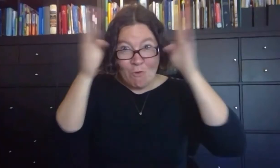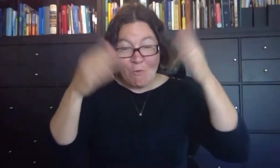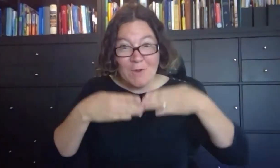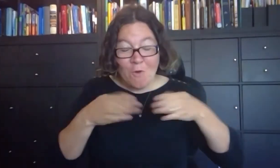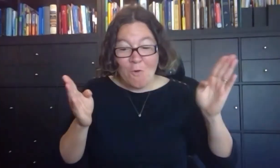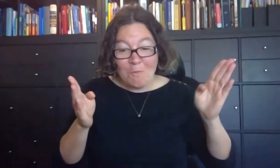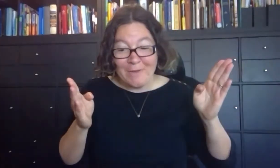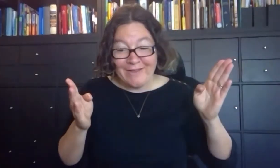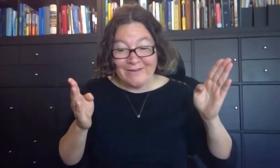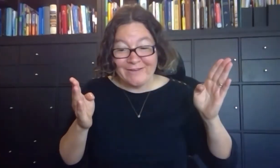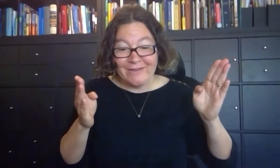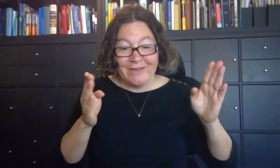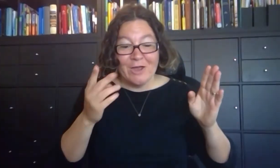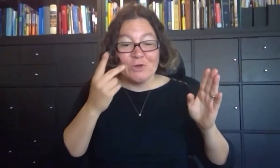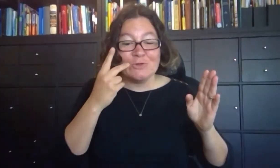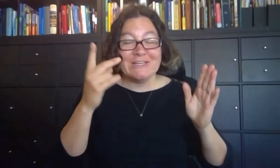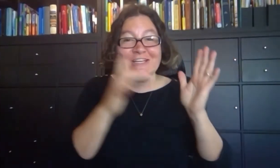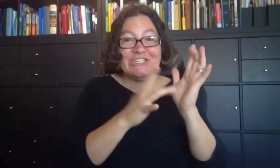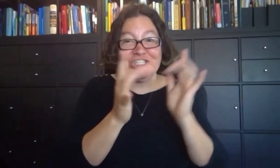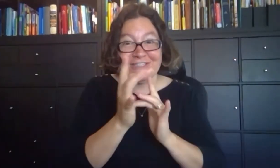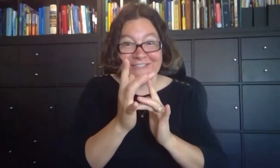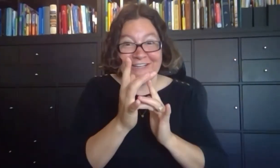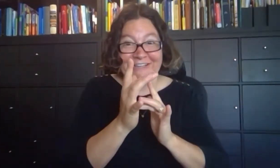Today's gospel reminds us the risks of assuming that we know.